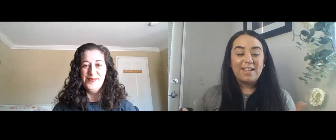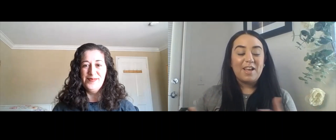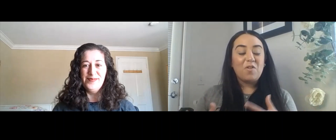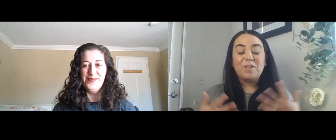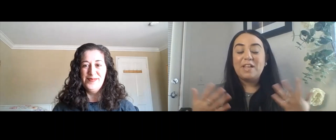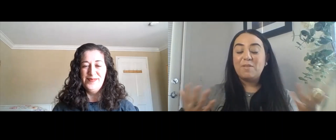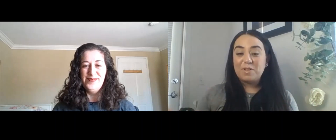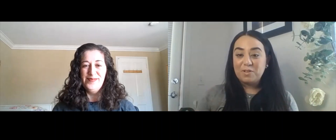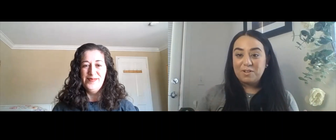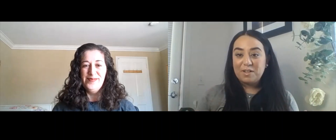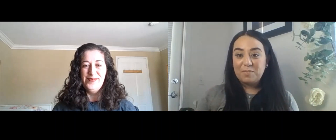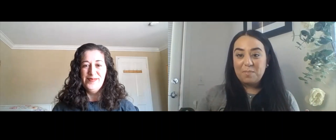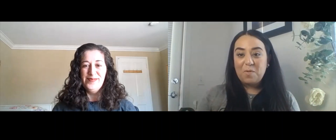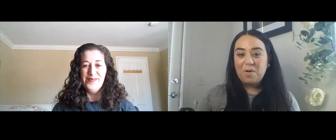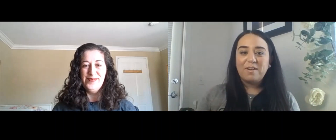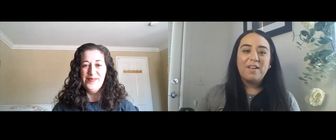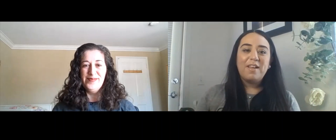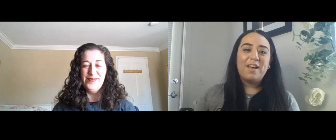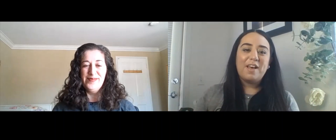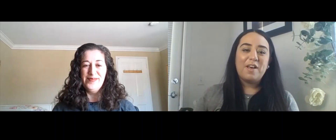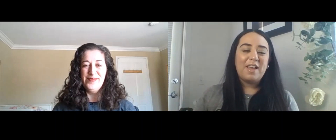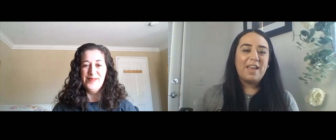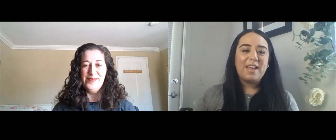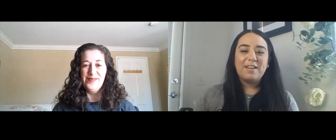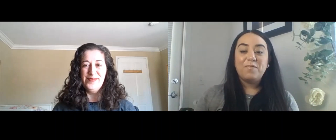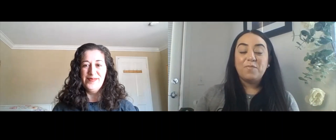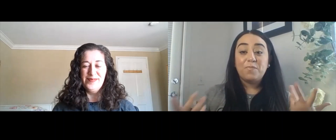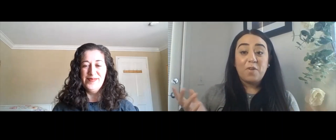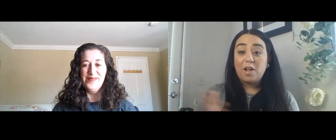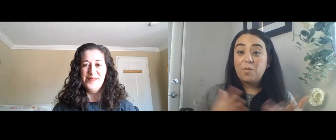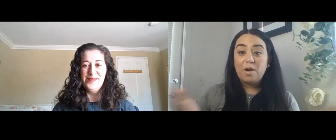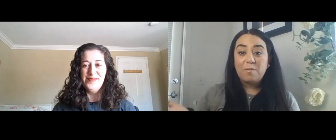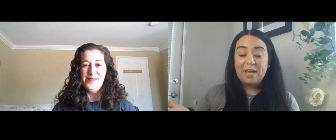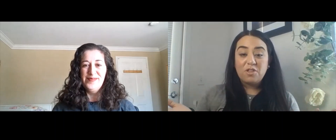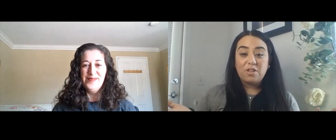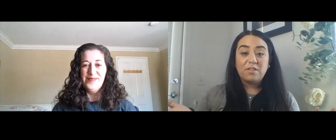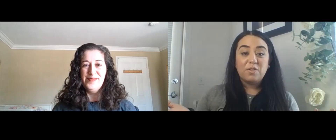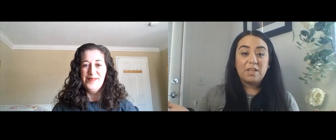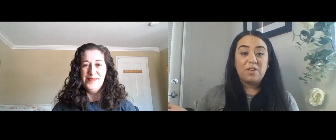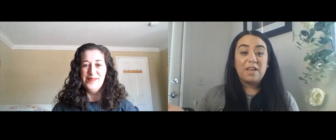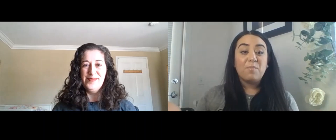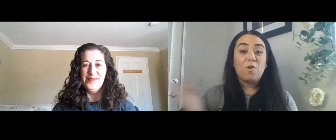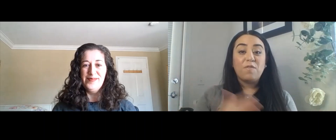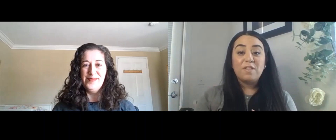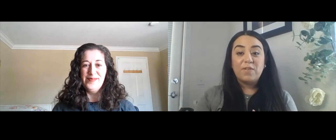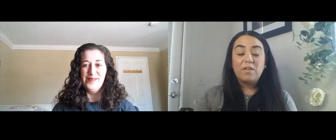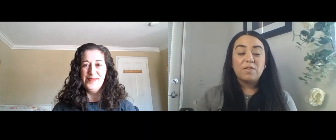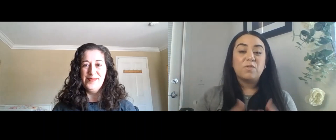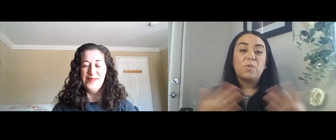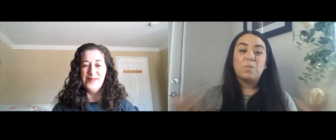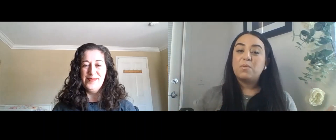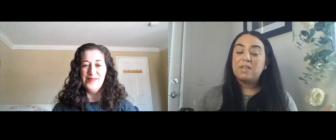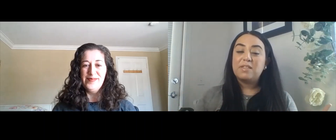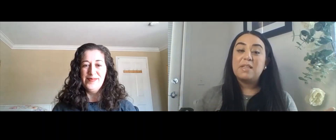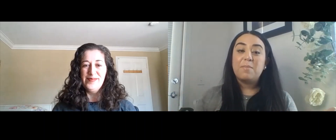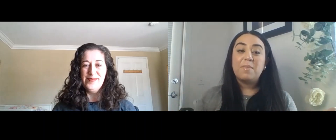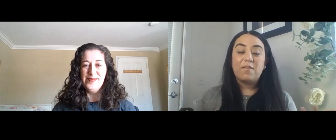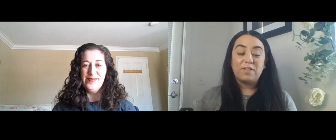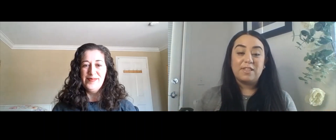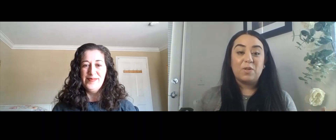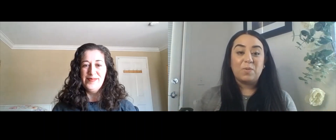signs. Hopefully it helps you learn a little bit more and follow our pages so that you can get more of these videos, because we will be